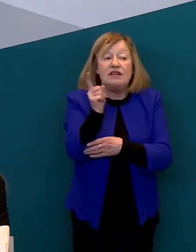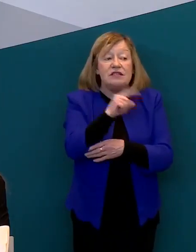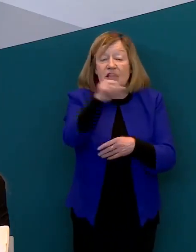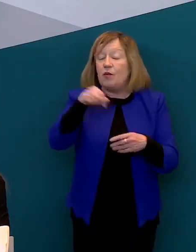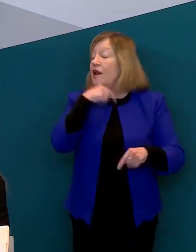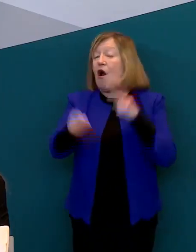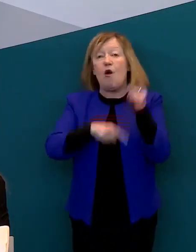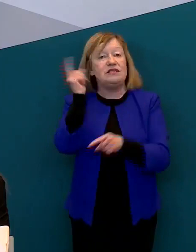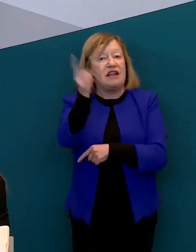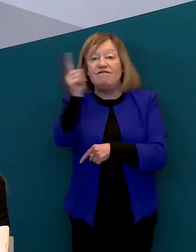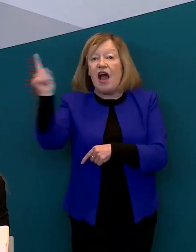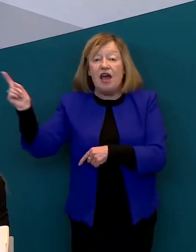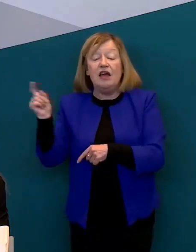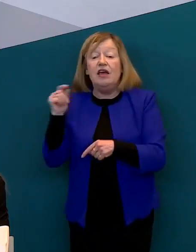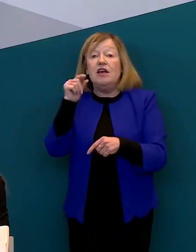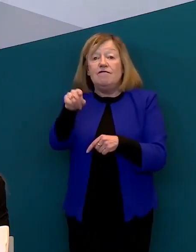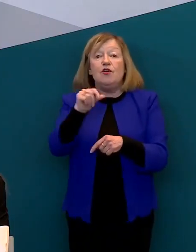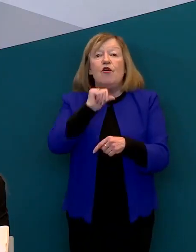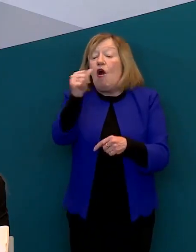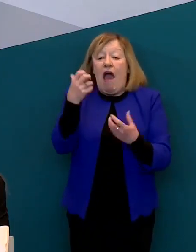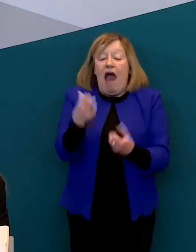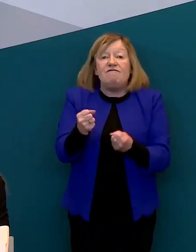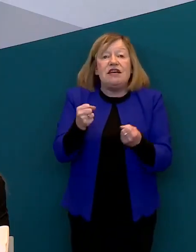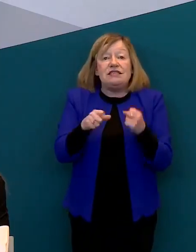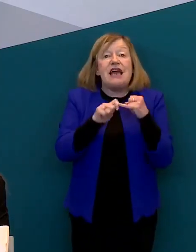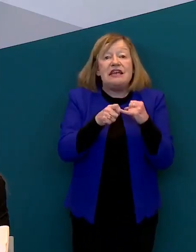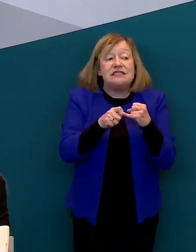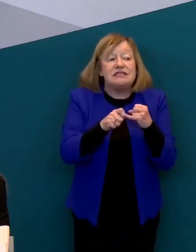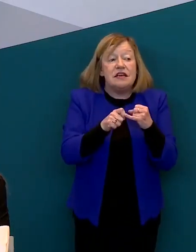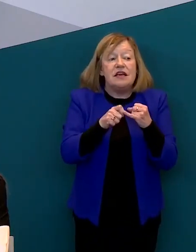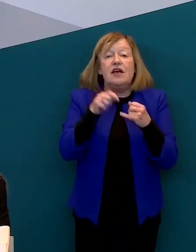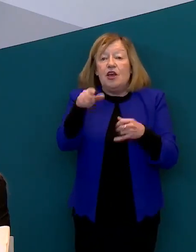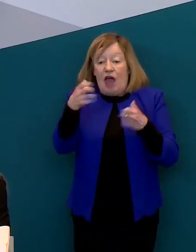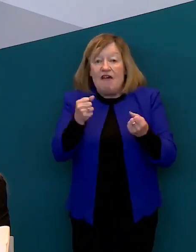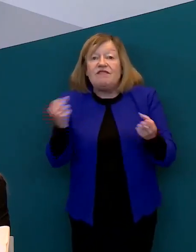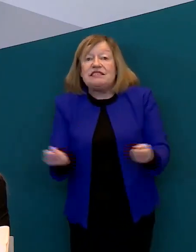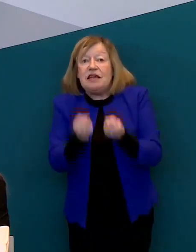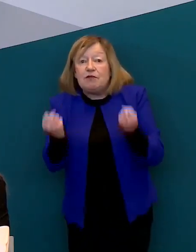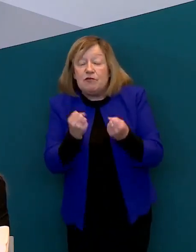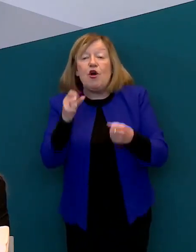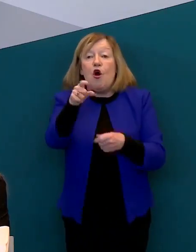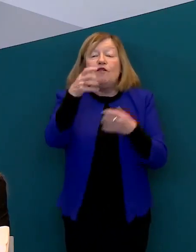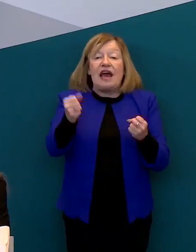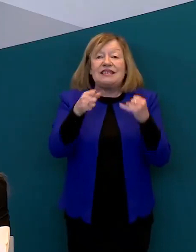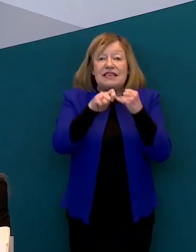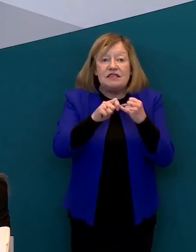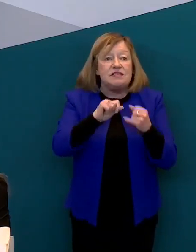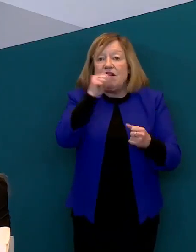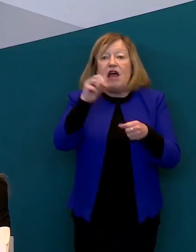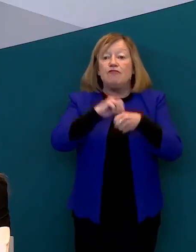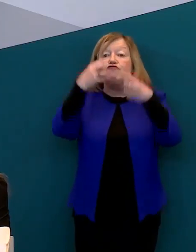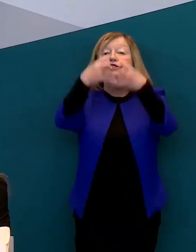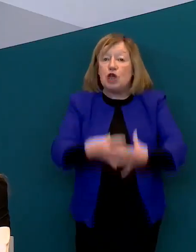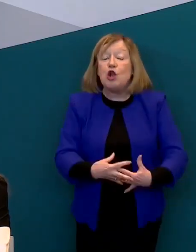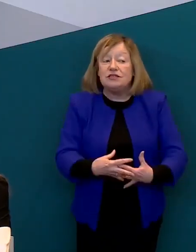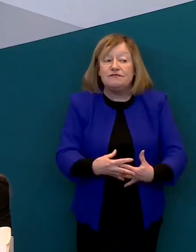we would have always advised, that if you haven't had a test, if you have these symptoms, or if you have had a test and you haven't had a